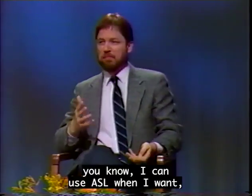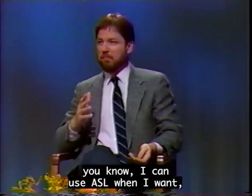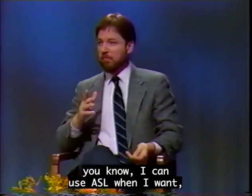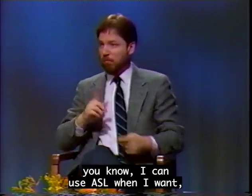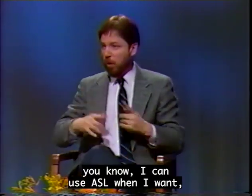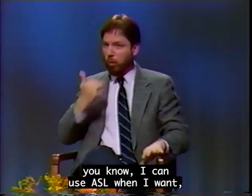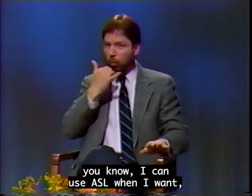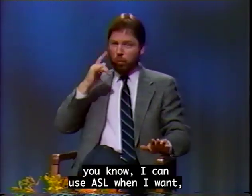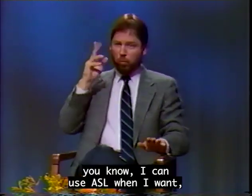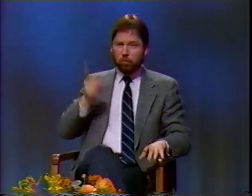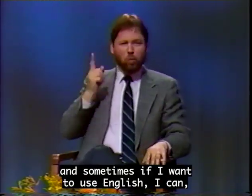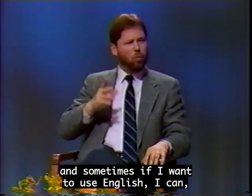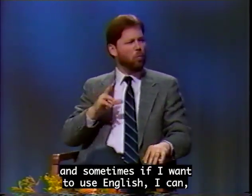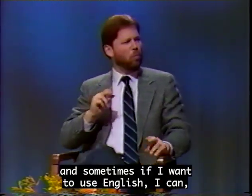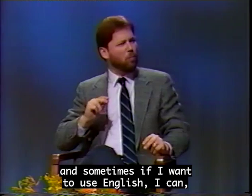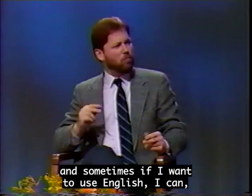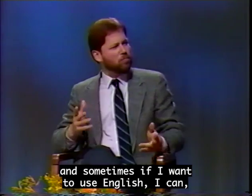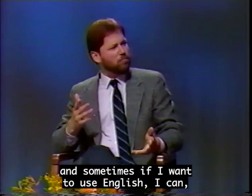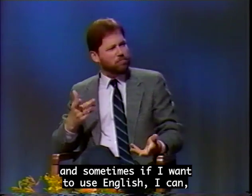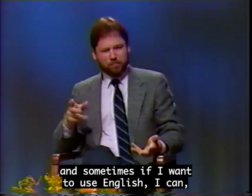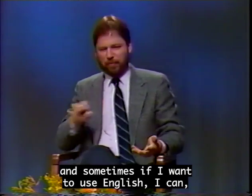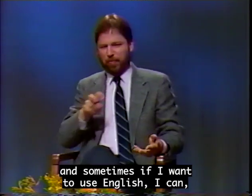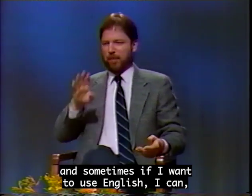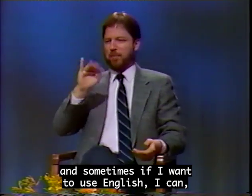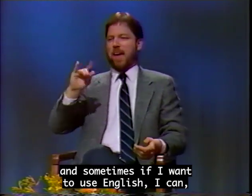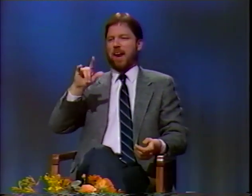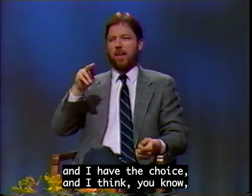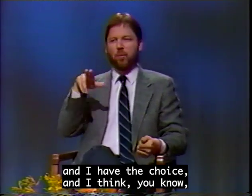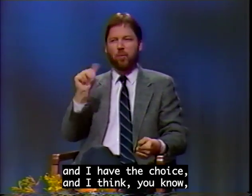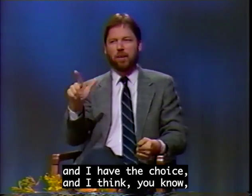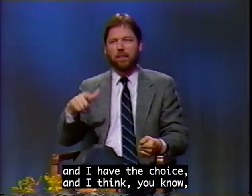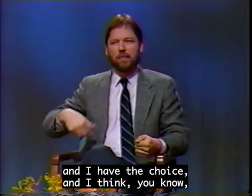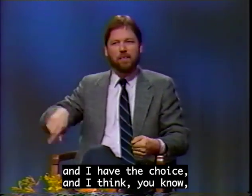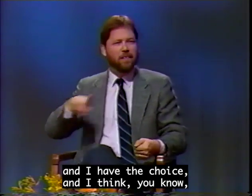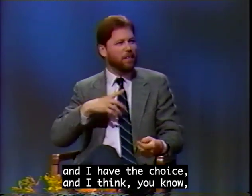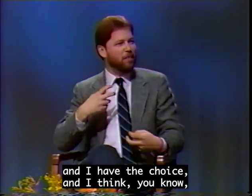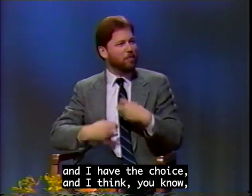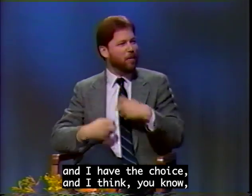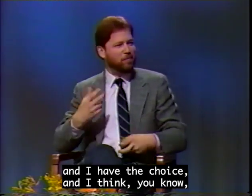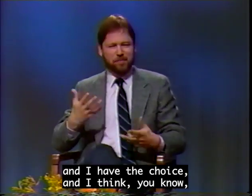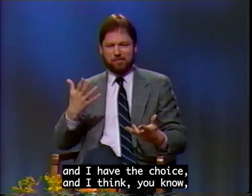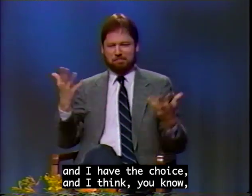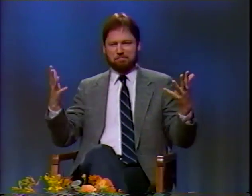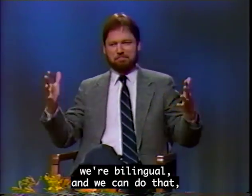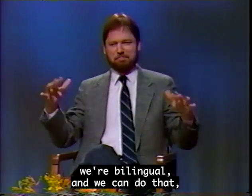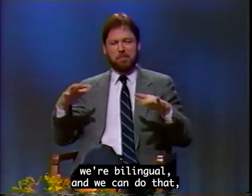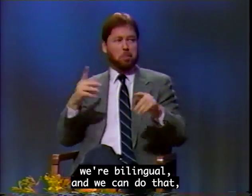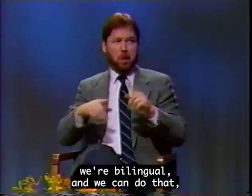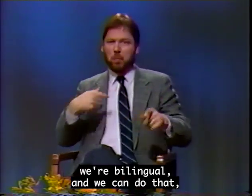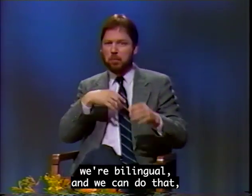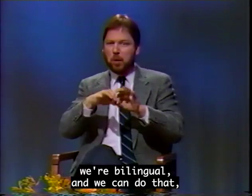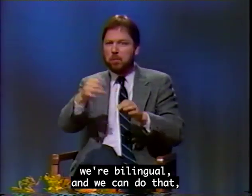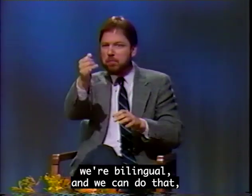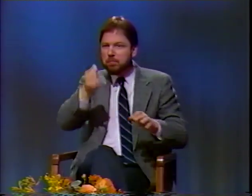I can use ASL when I want, and sometimes if I want to use English, I can, and I have the choice, and I think, you know, we're bilingual and we can do that.